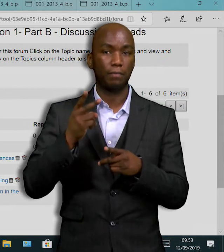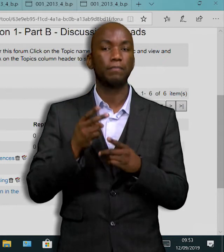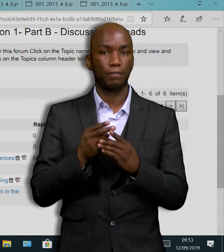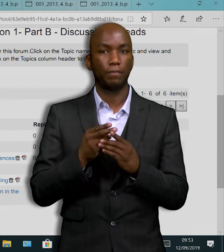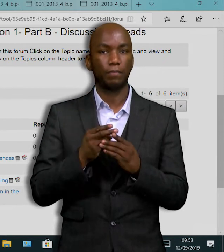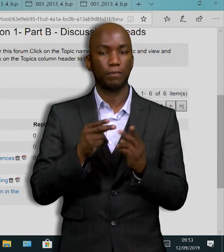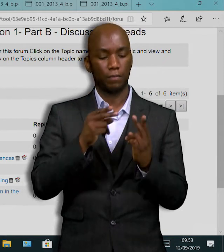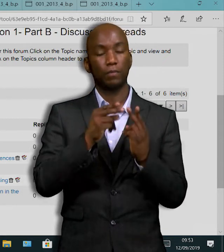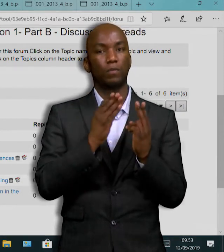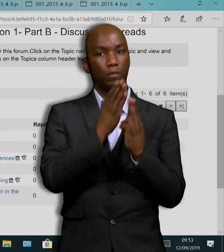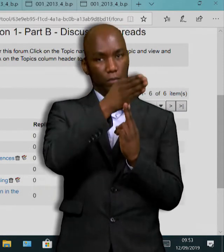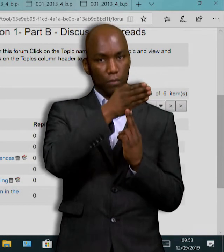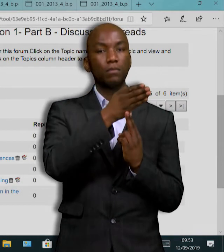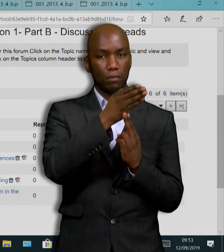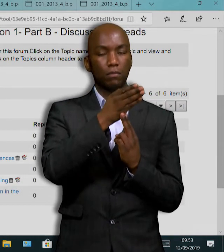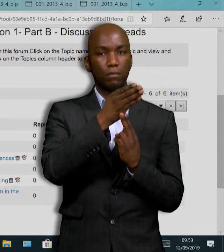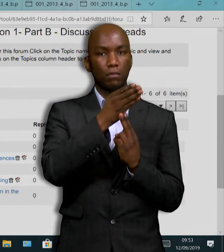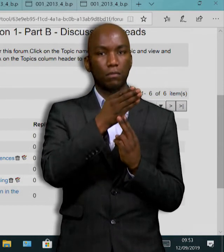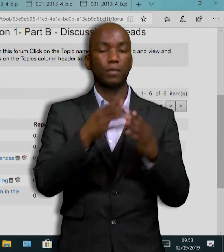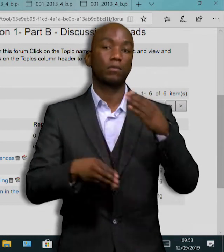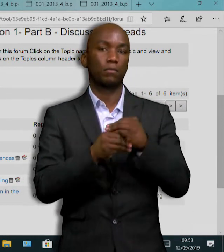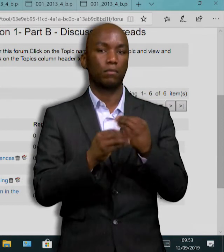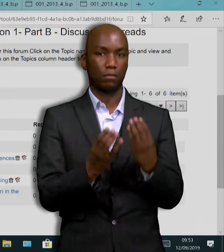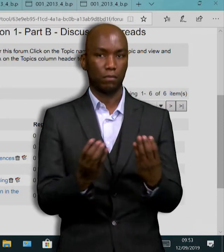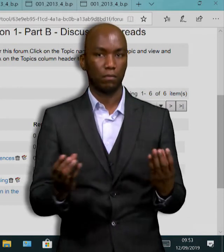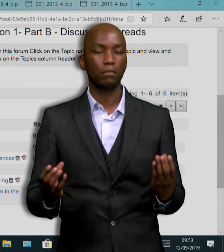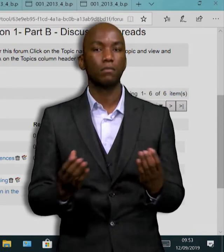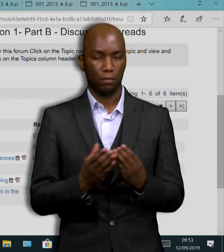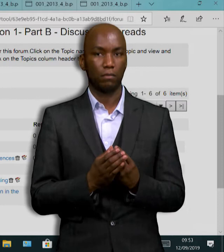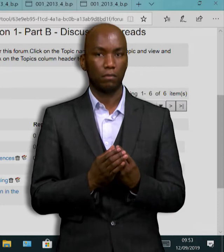Finally, the additional resources tab.